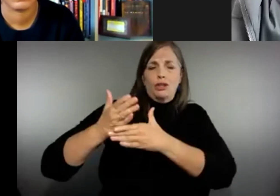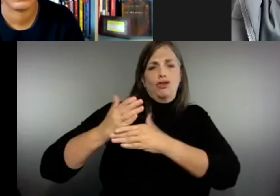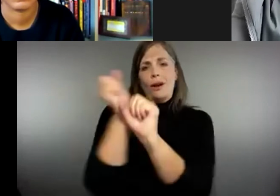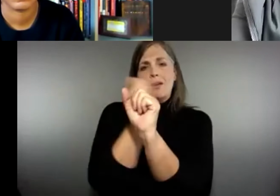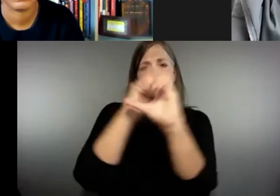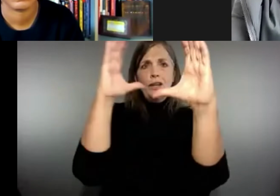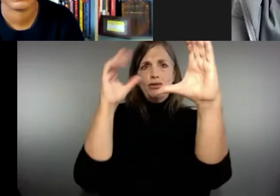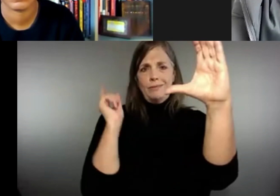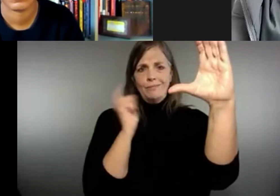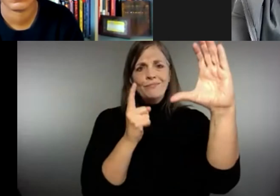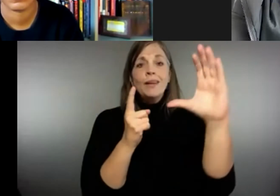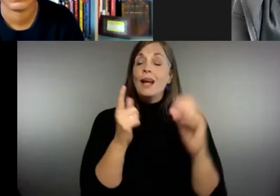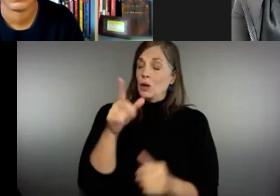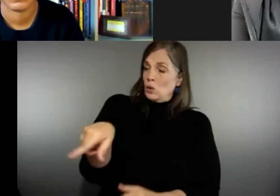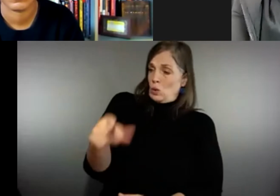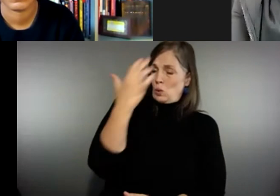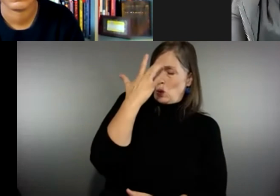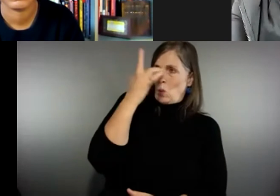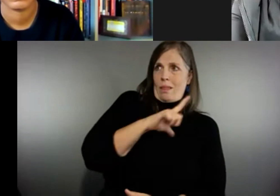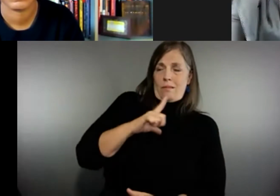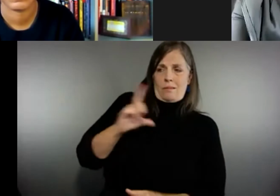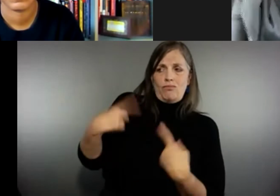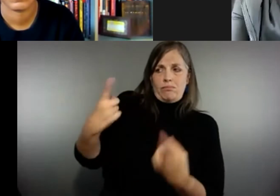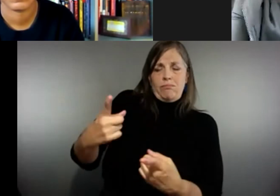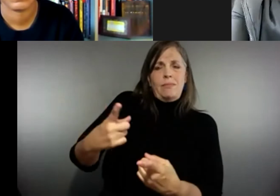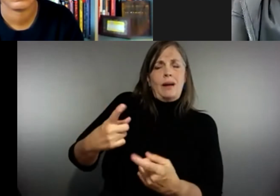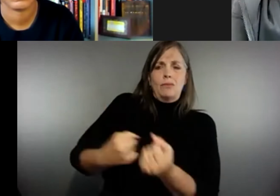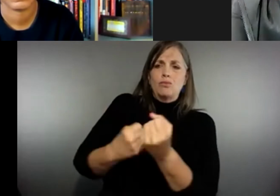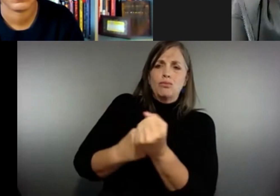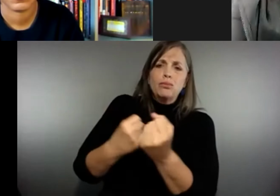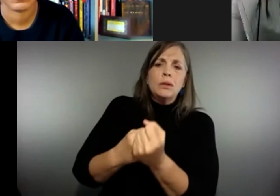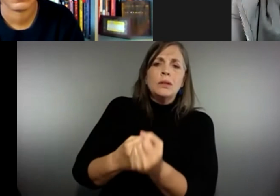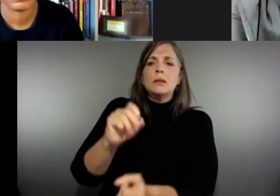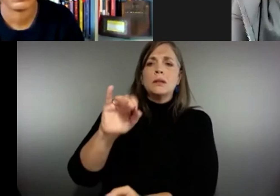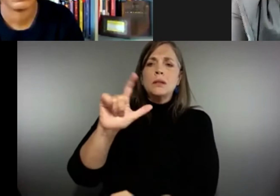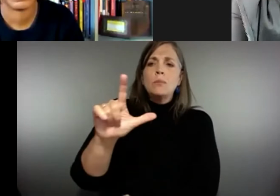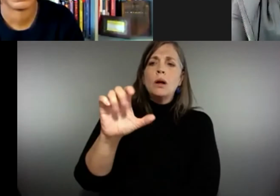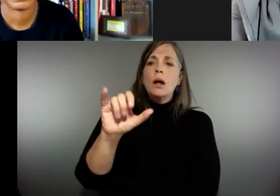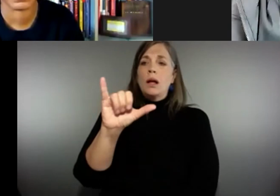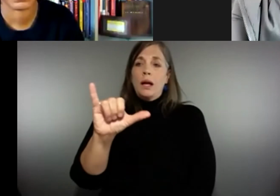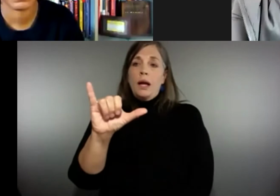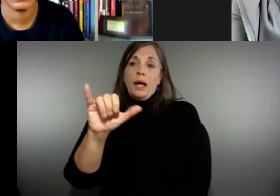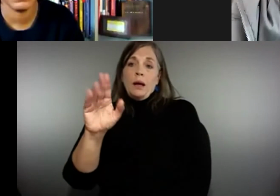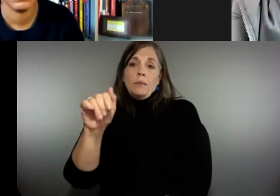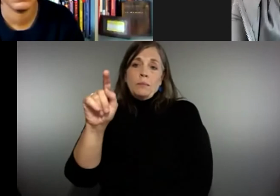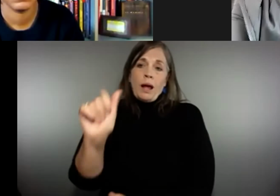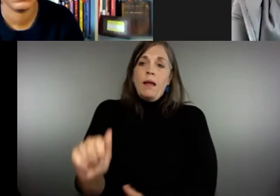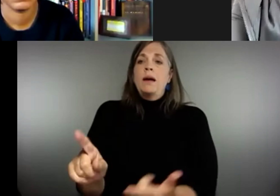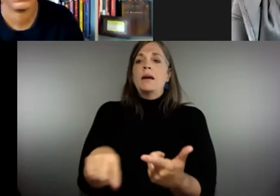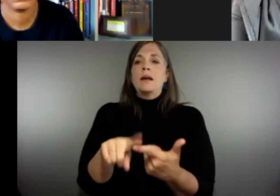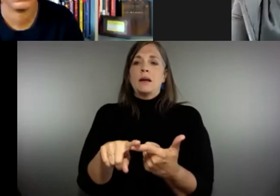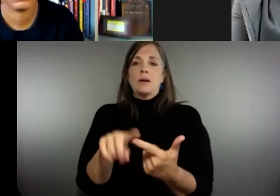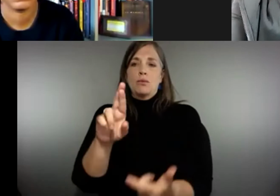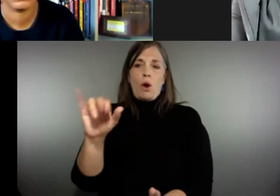i've gotten quite a bit of support from folks in the state legislature uh gustavo rivera uh jessica gonzalez rojas marcella mitaines jabari